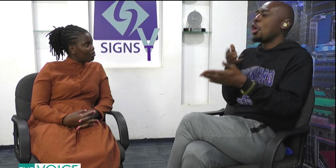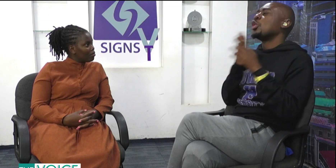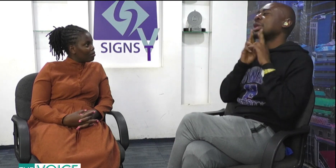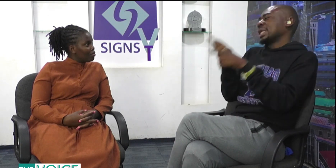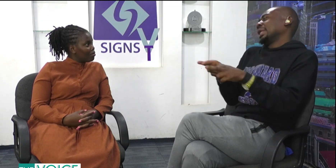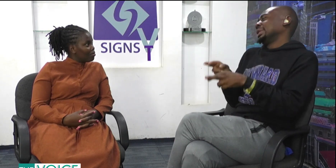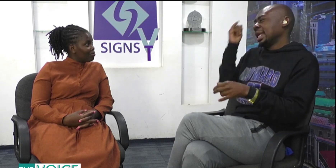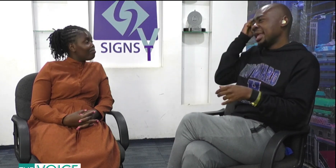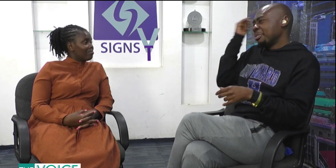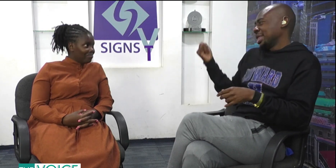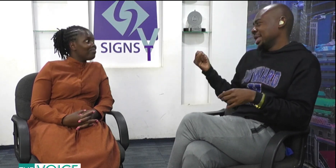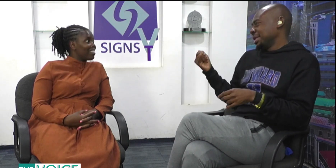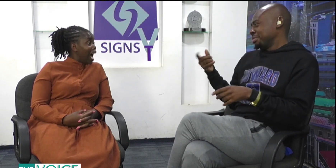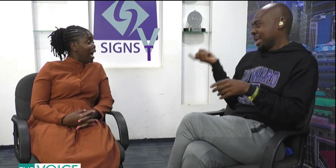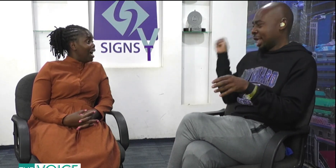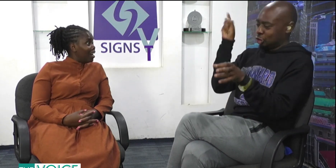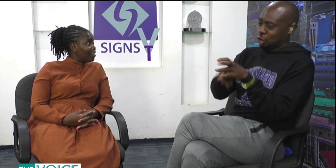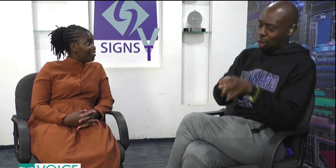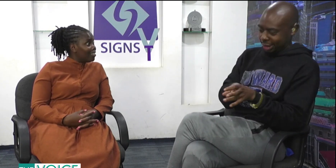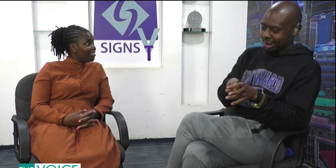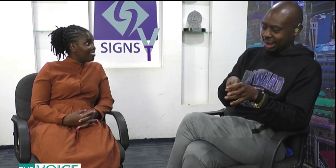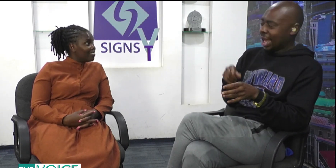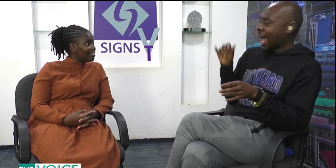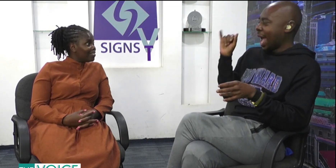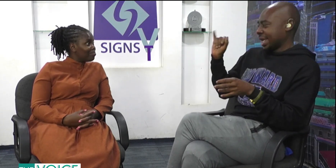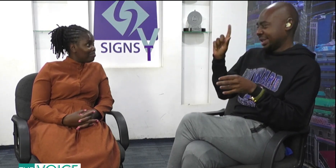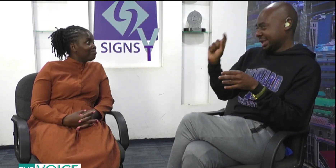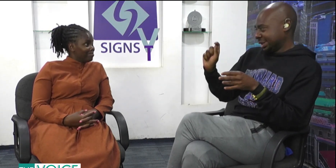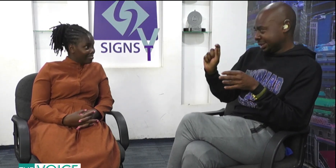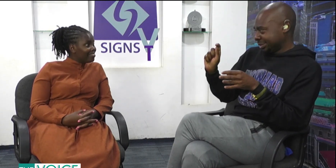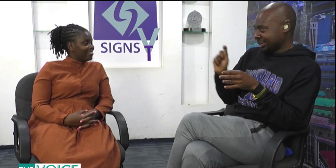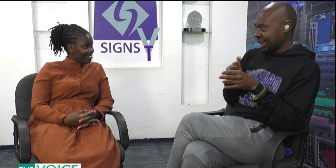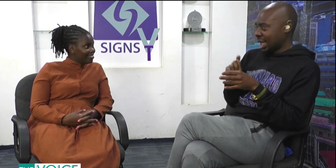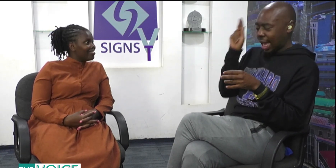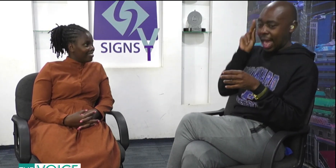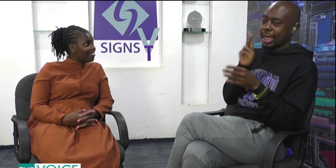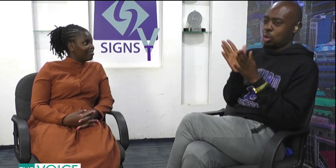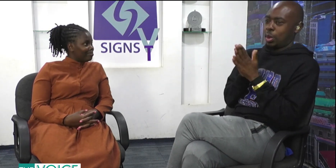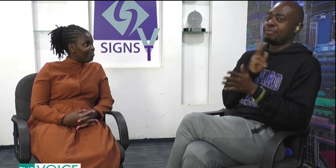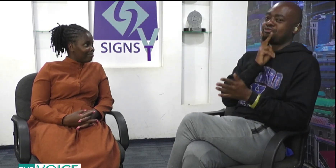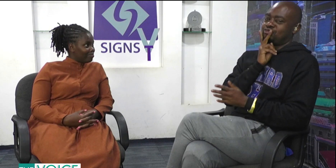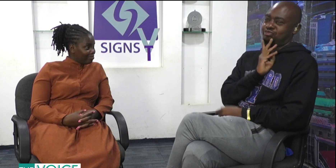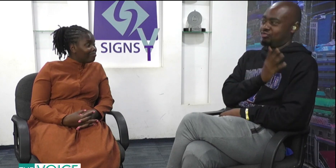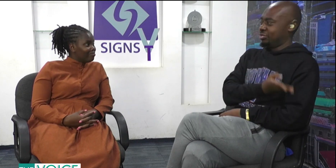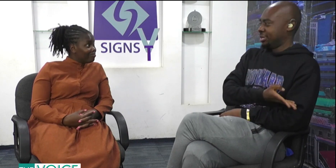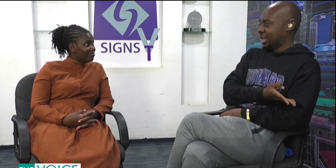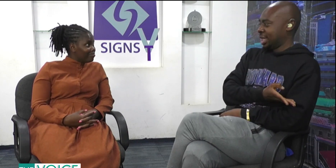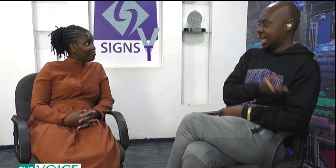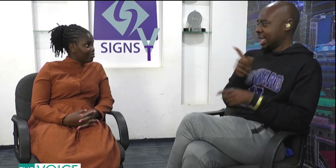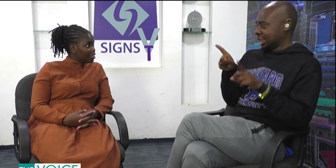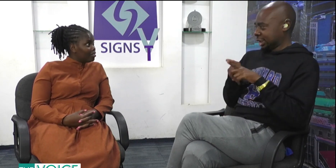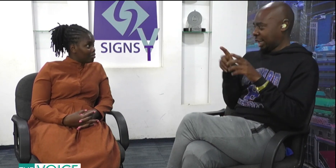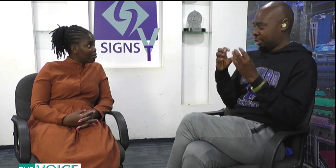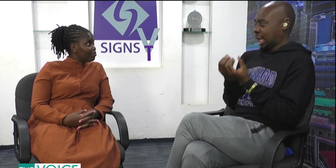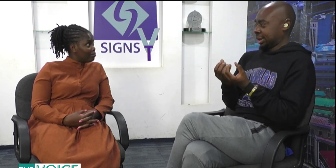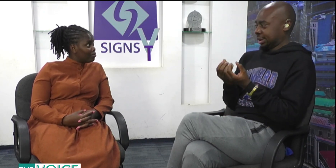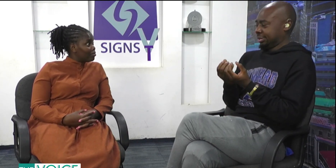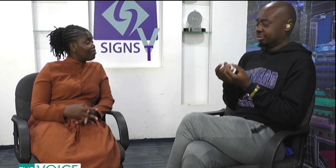So when I before reporting, I decided to join IT, and I was with